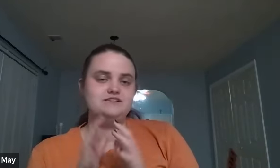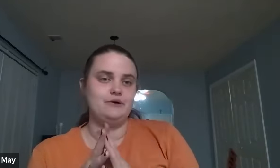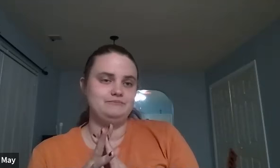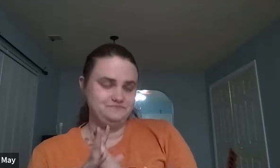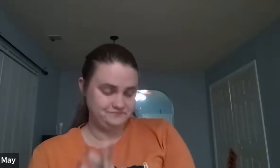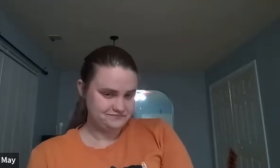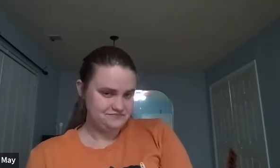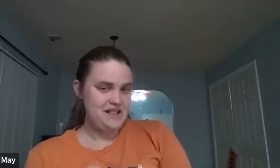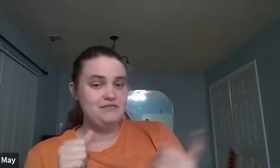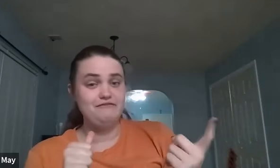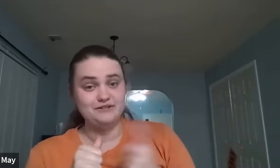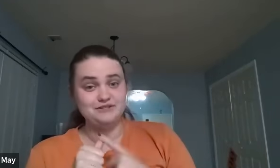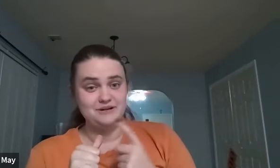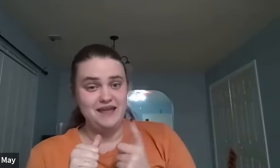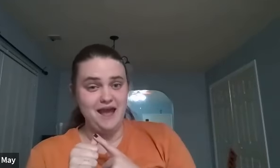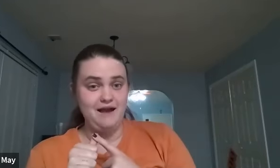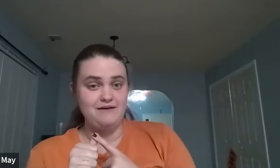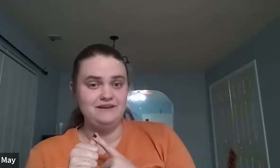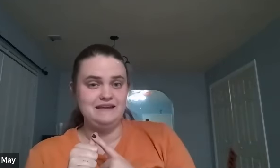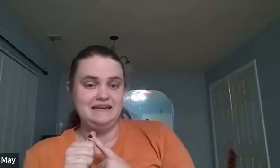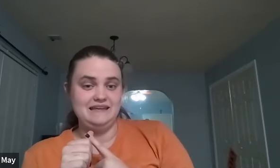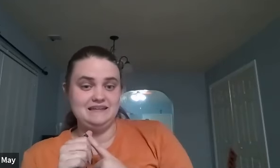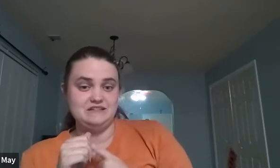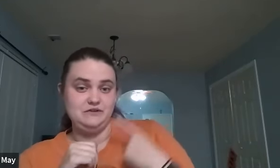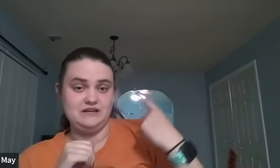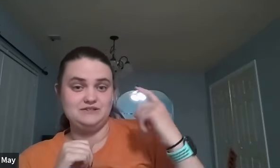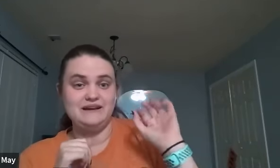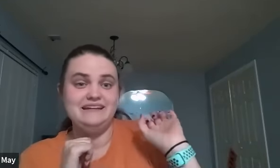So the first word I have is, if you guys are ready.